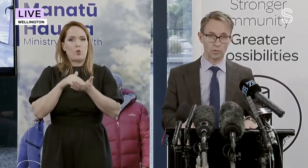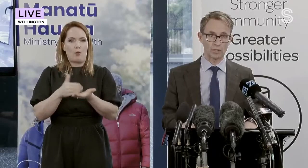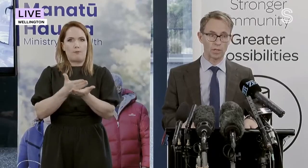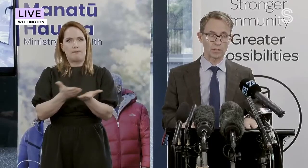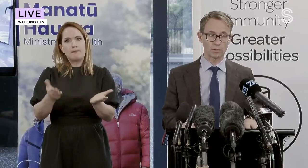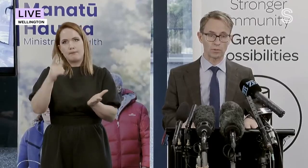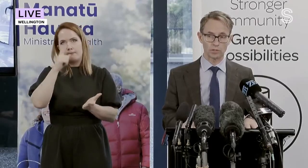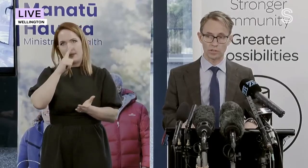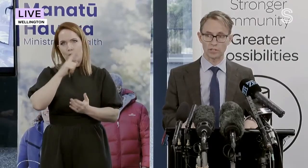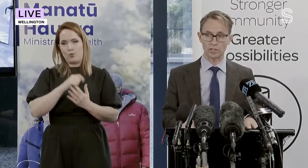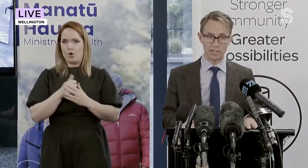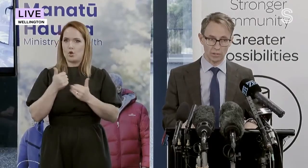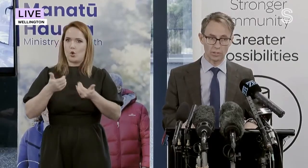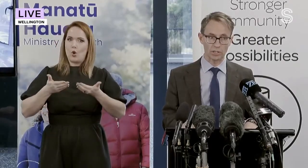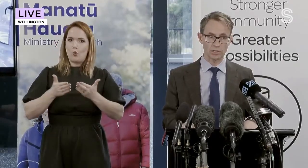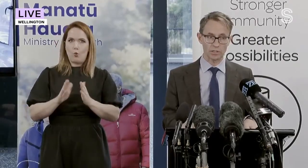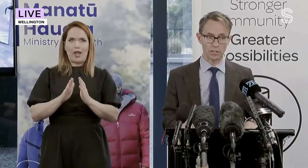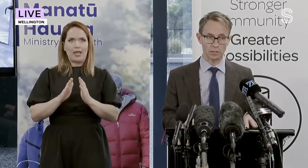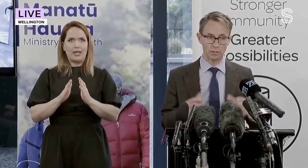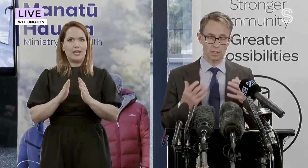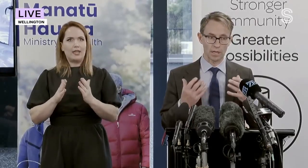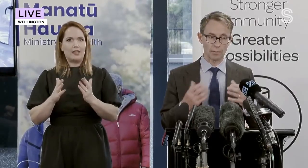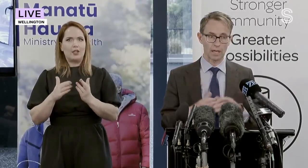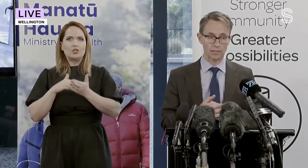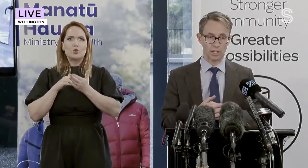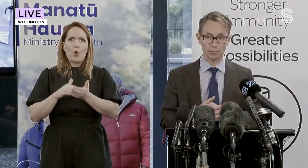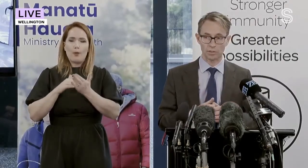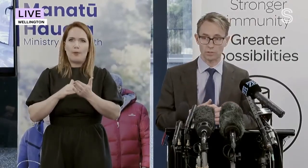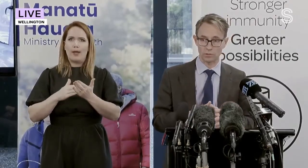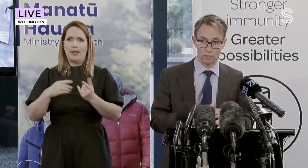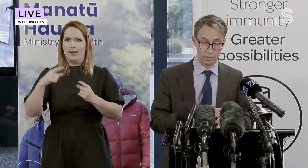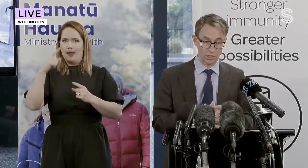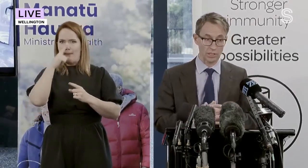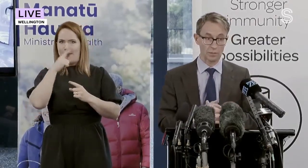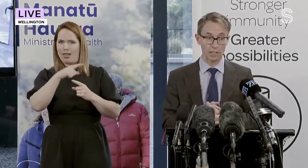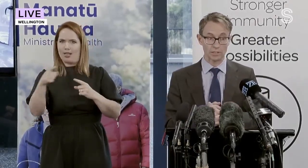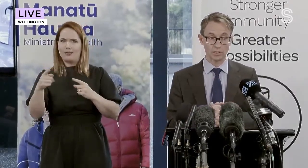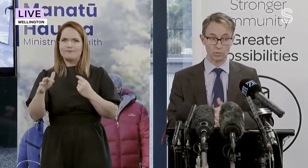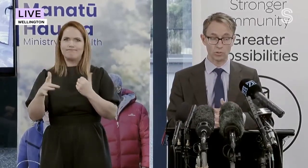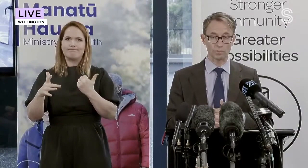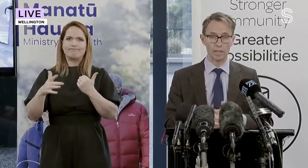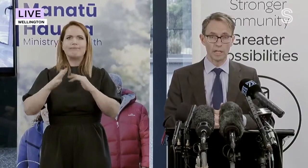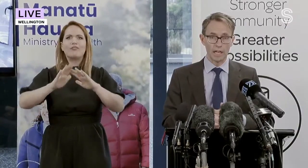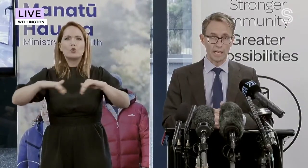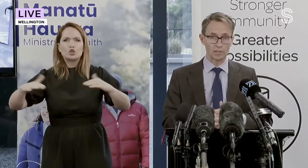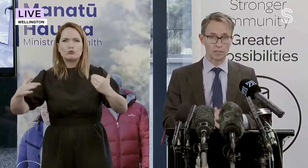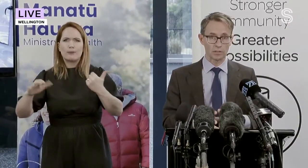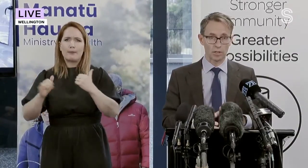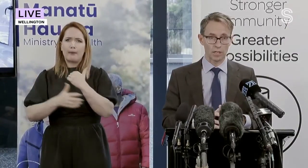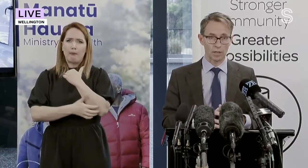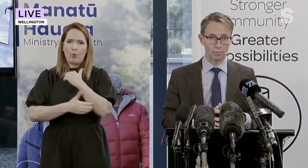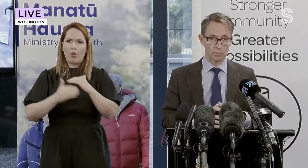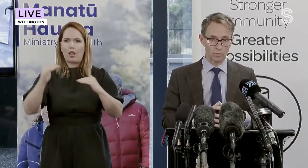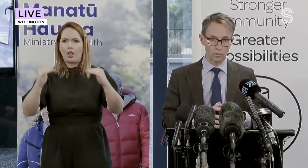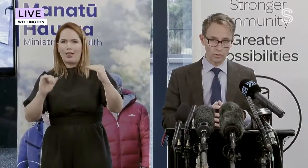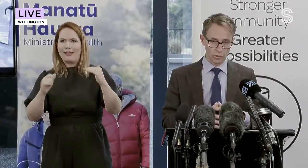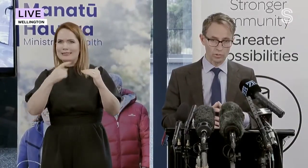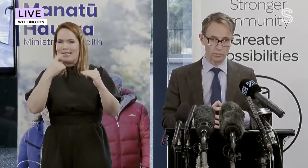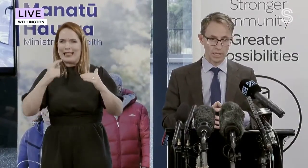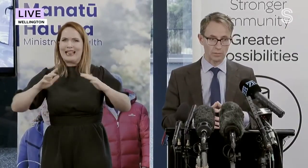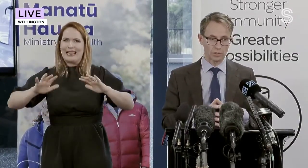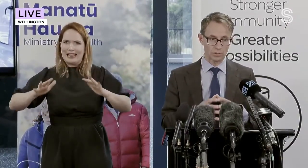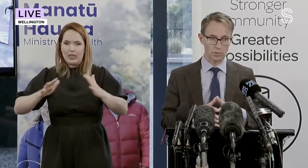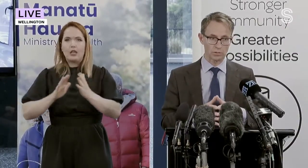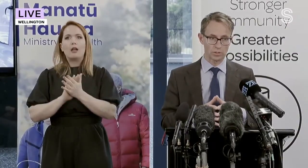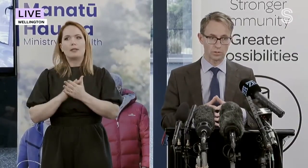it's a great way to address inequities in outcomes, and particularly amongst children. And so I'm thrilled